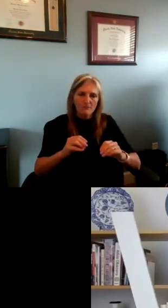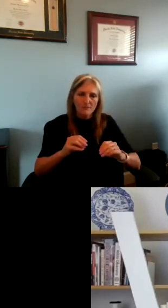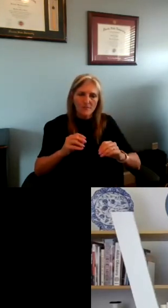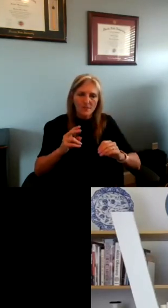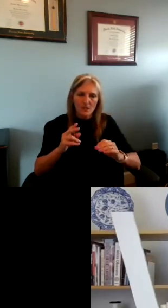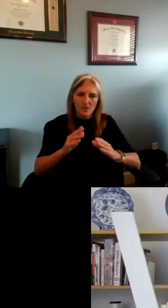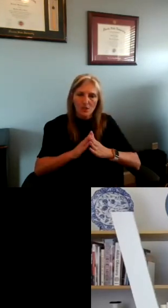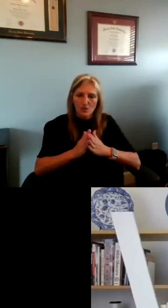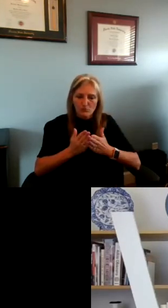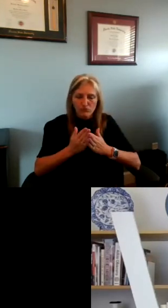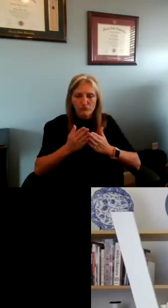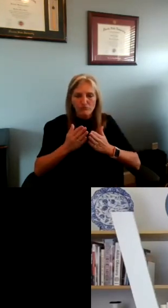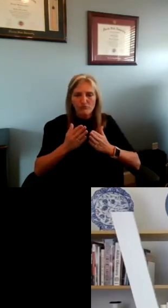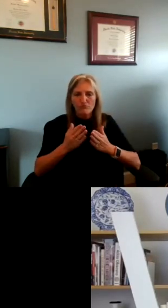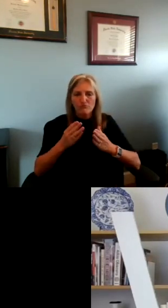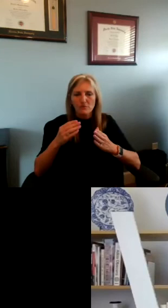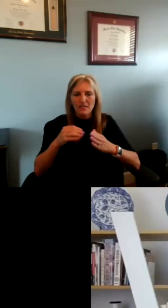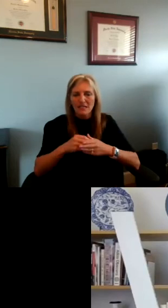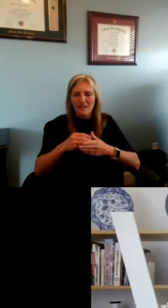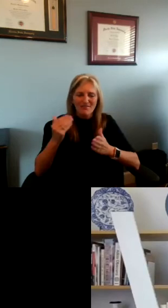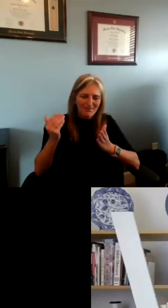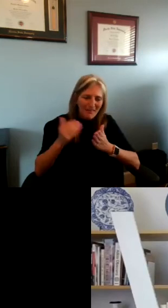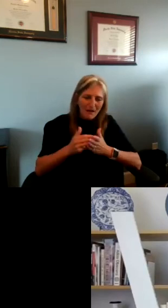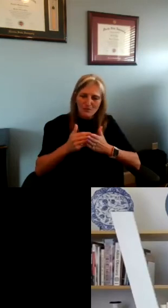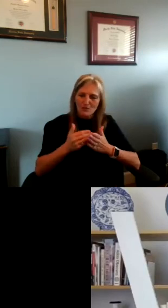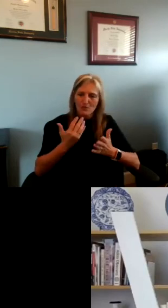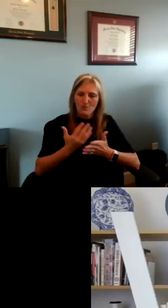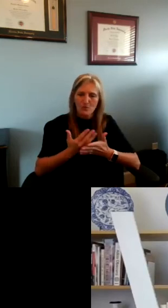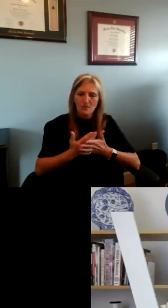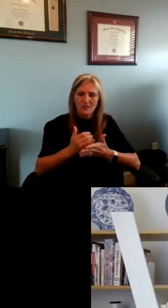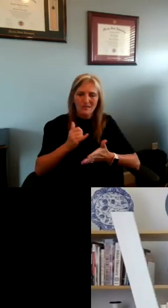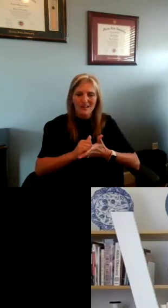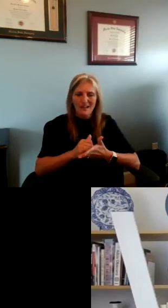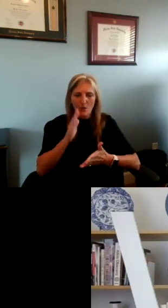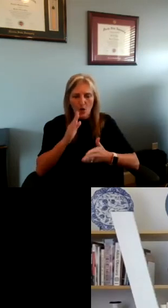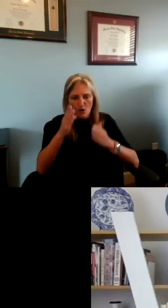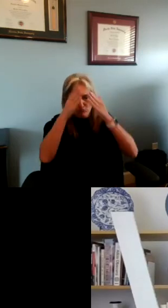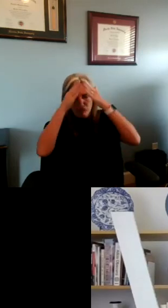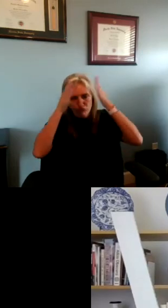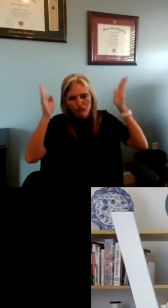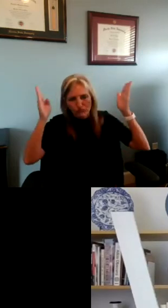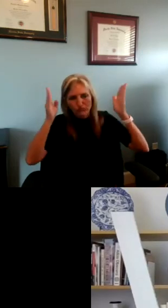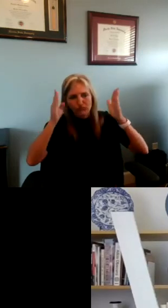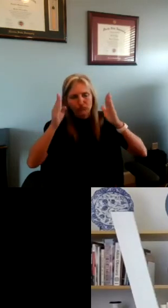in thousands of prisons that will open people's minds,